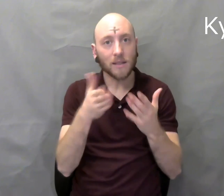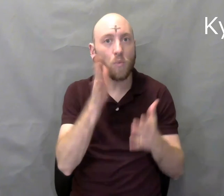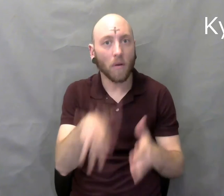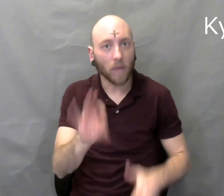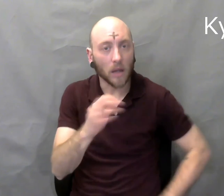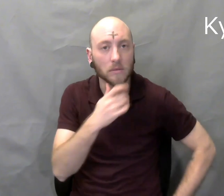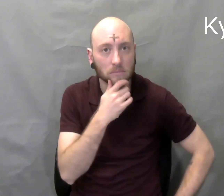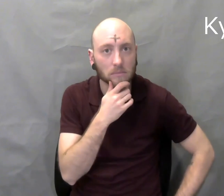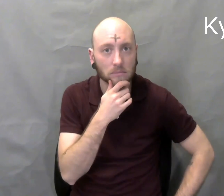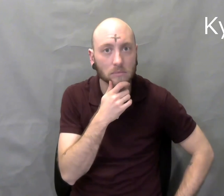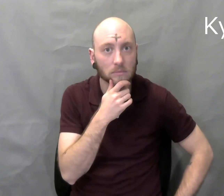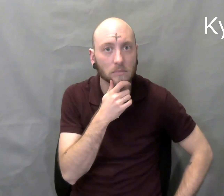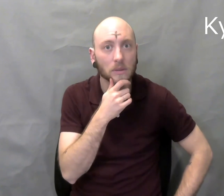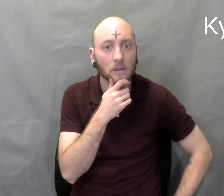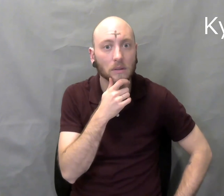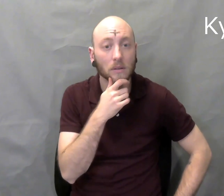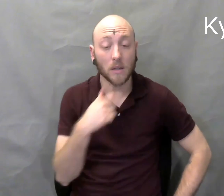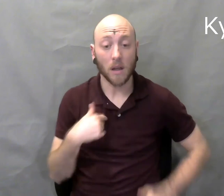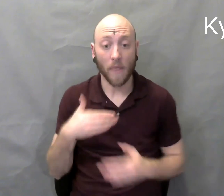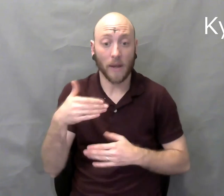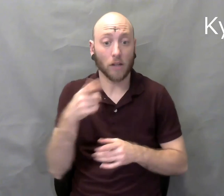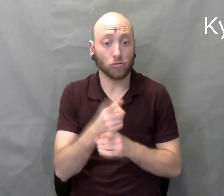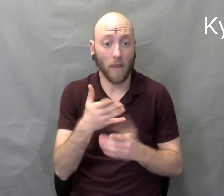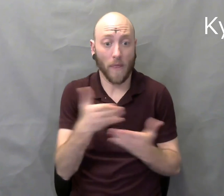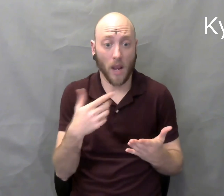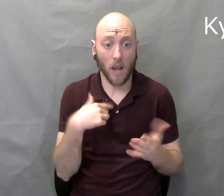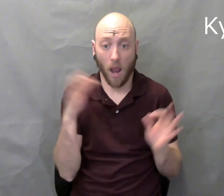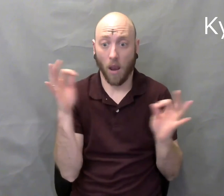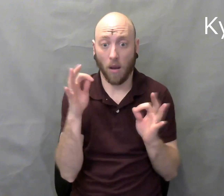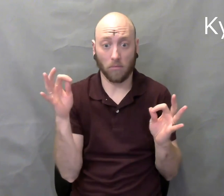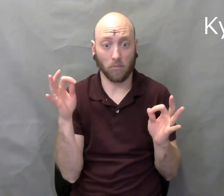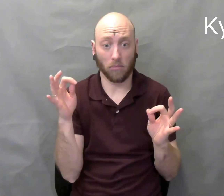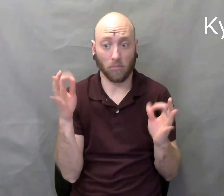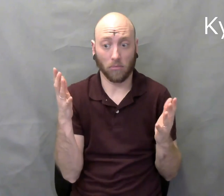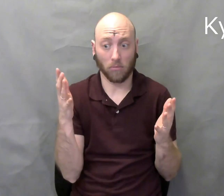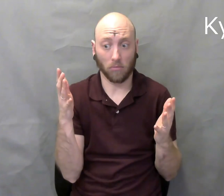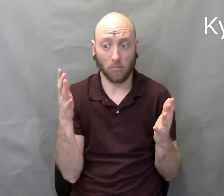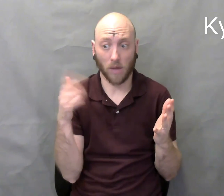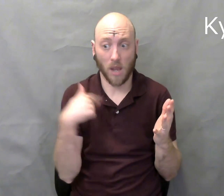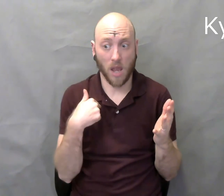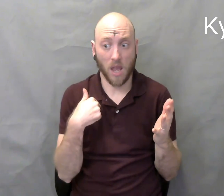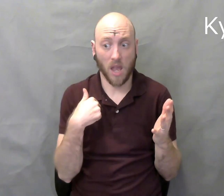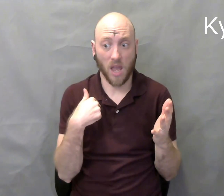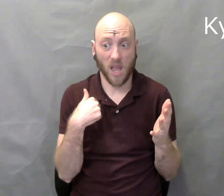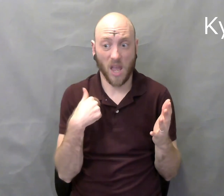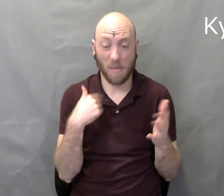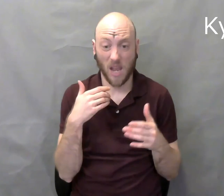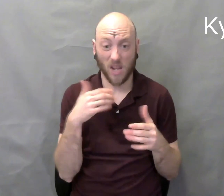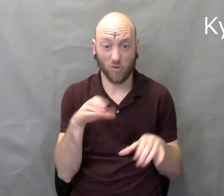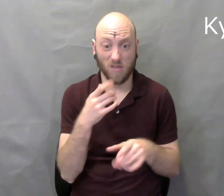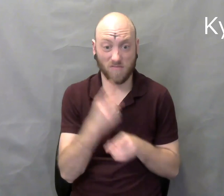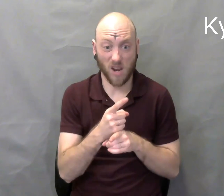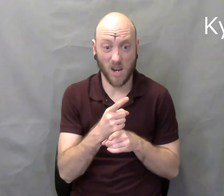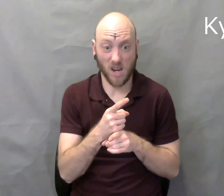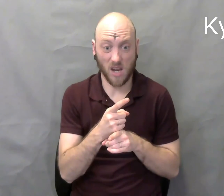I don't know what the next right thing is. And I don't even know if I'm doing the next thing right, but I know